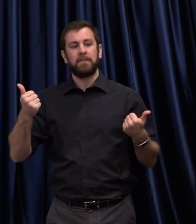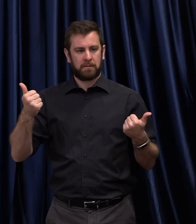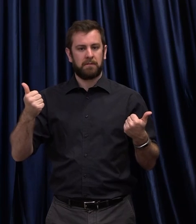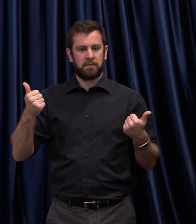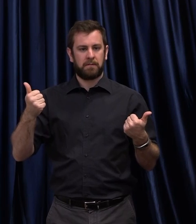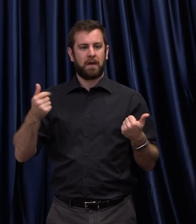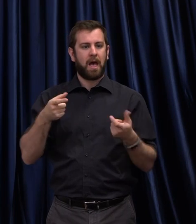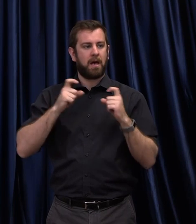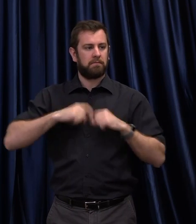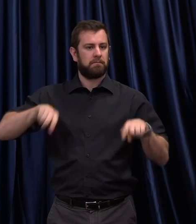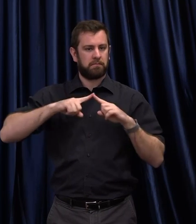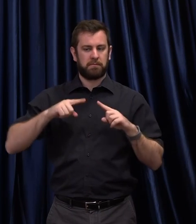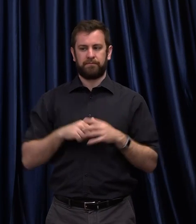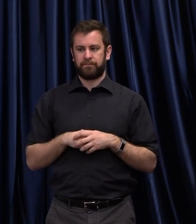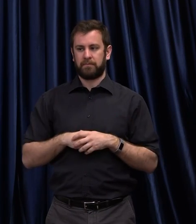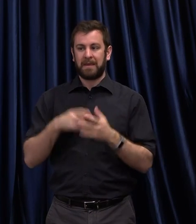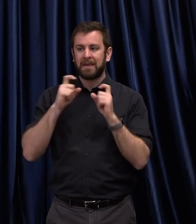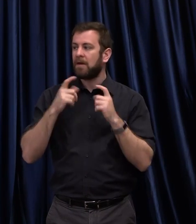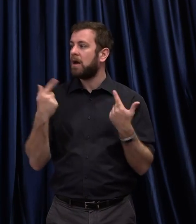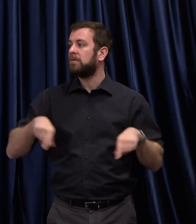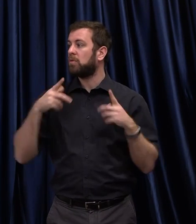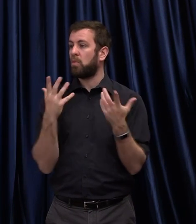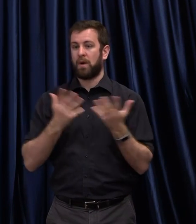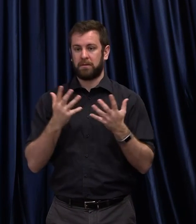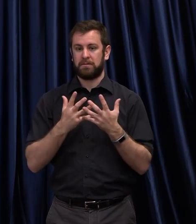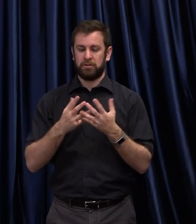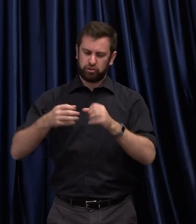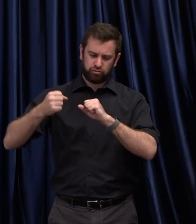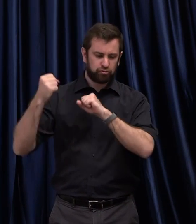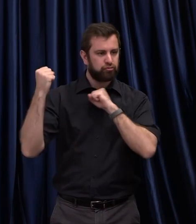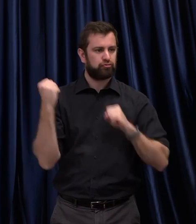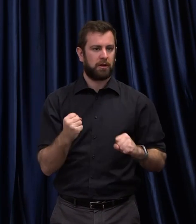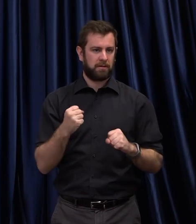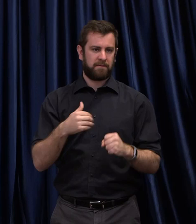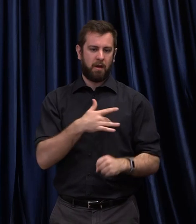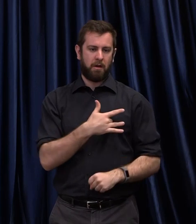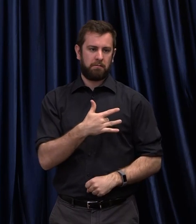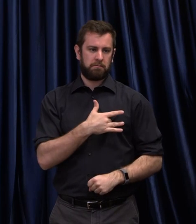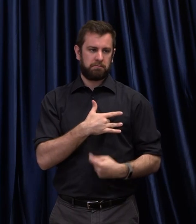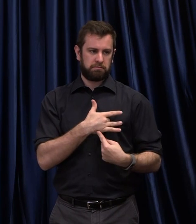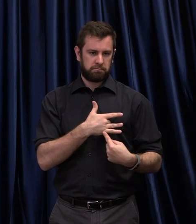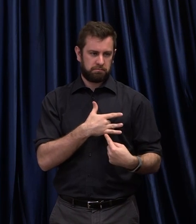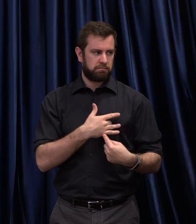al-hidayah. It can give us a strengthening of the hearts.